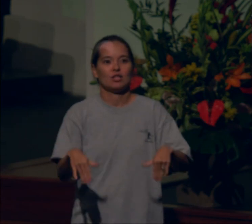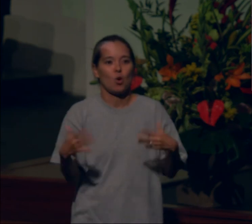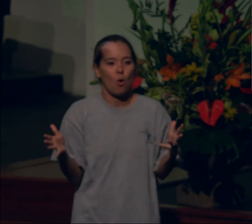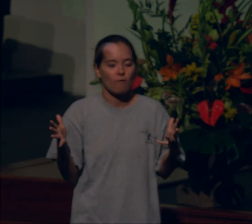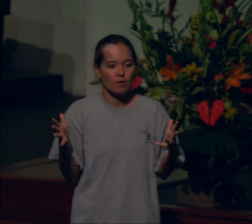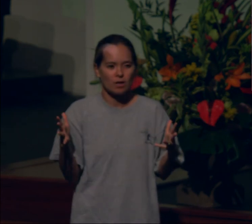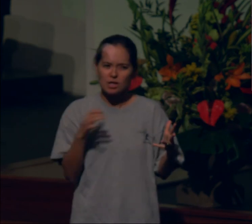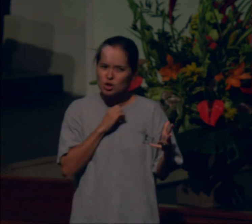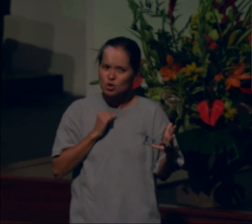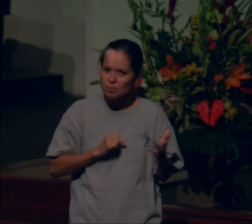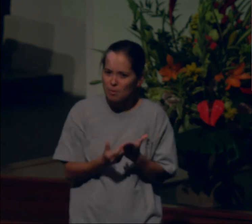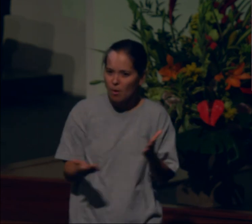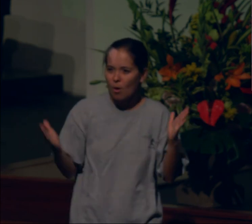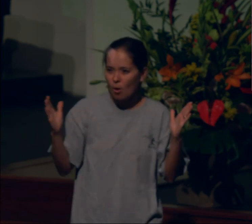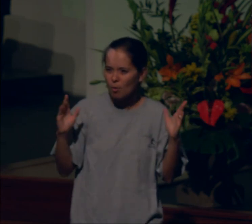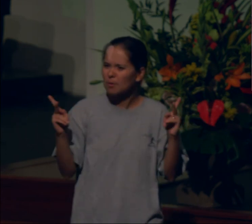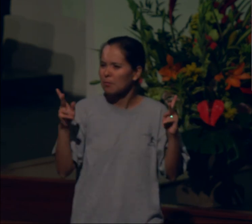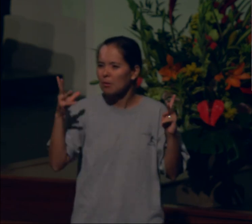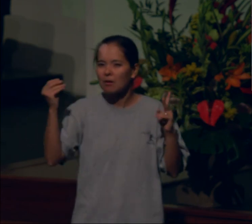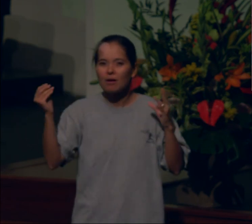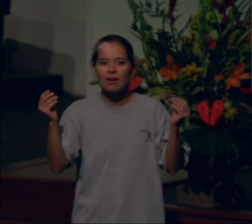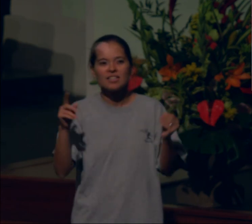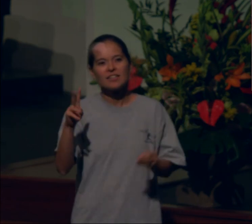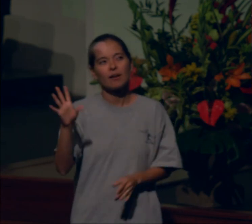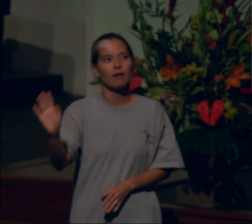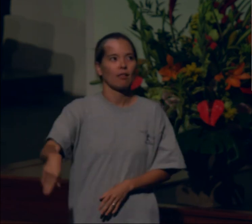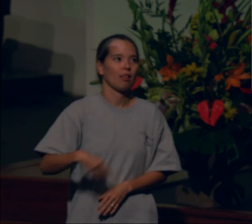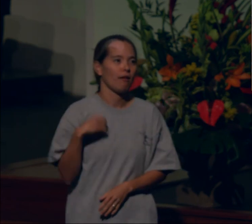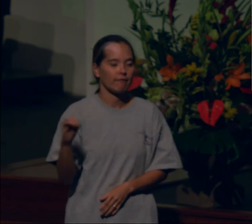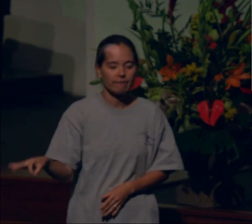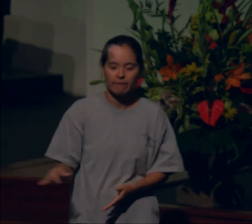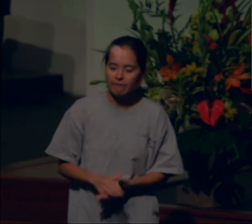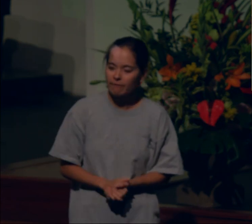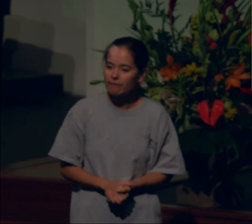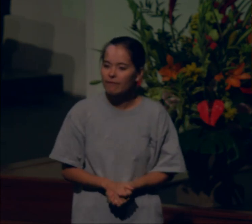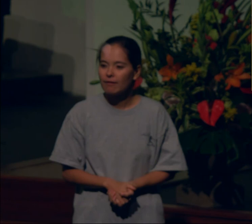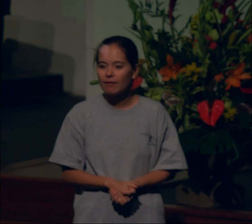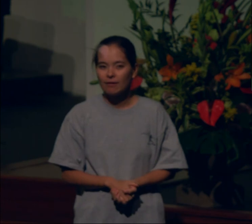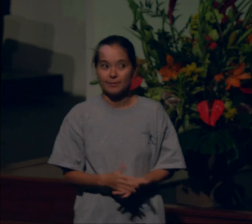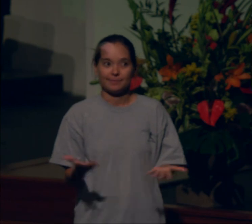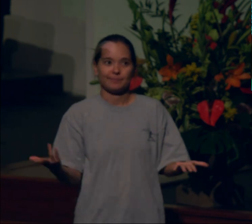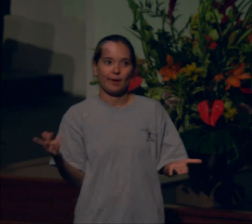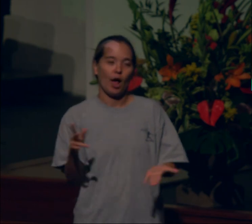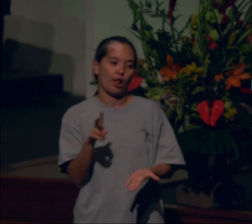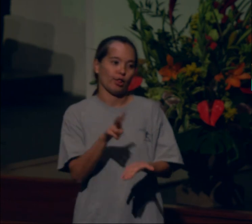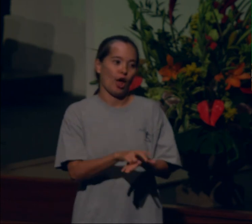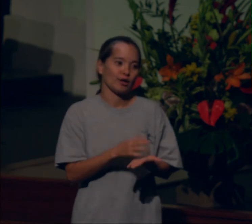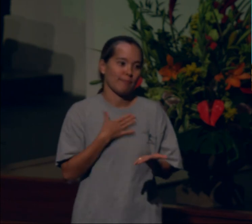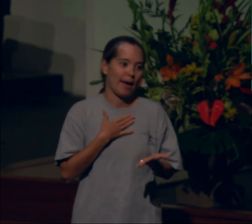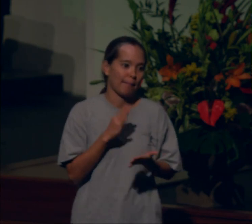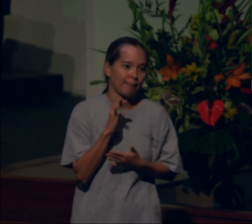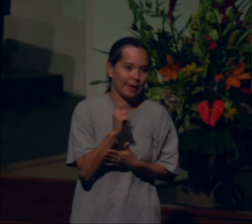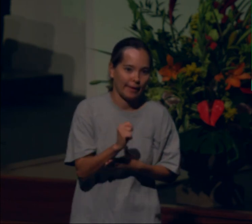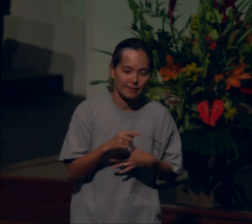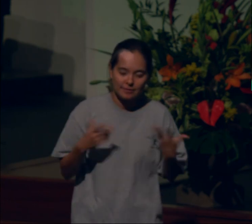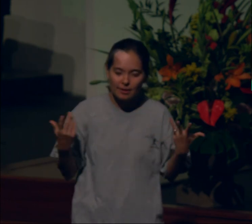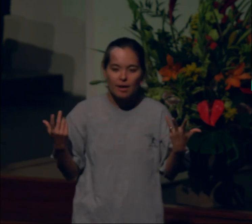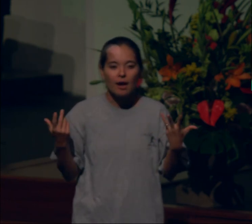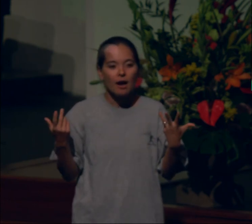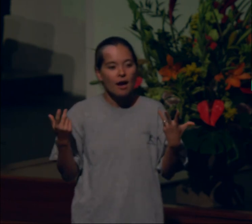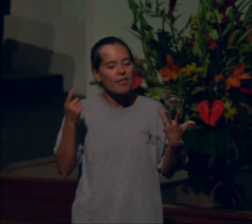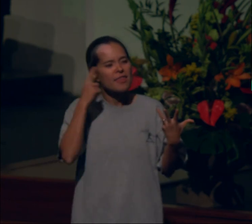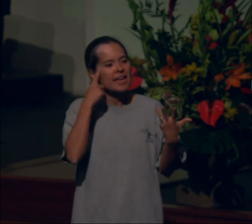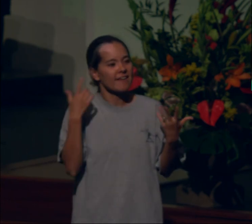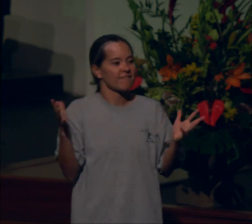Bowl, people around the country turning off their televisions. Lost that bet, you know. Going to bed, thinking it's